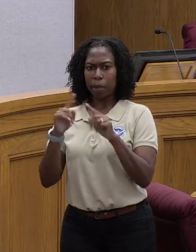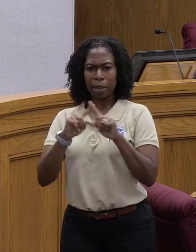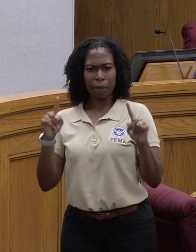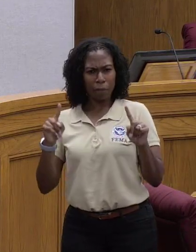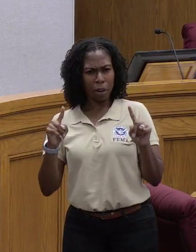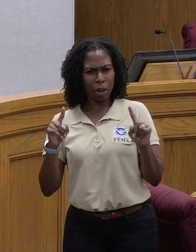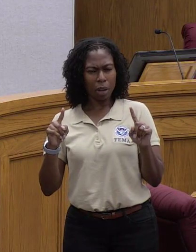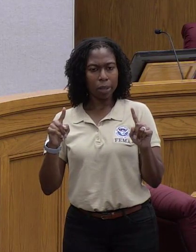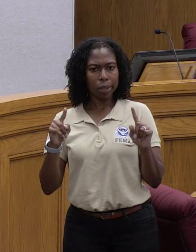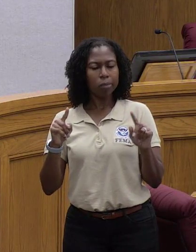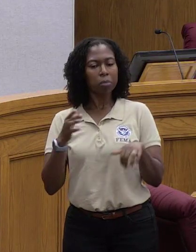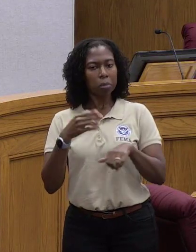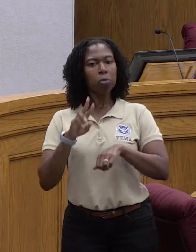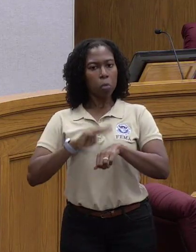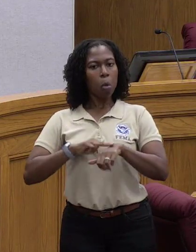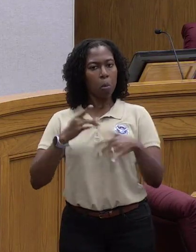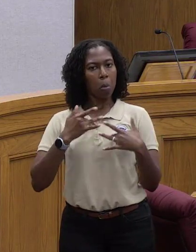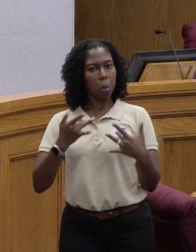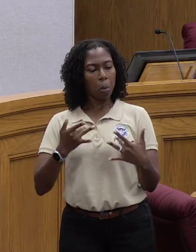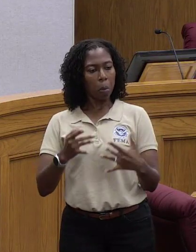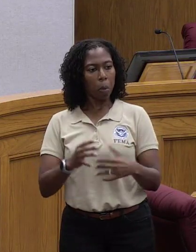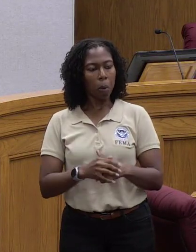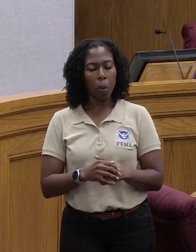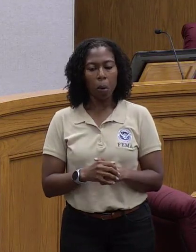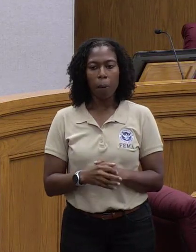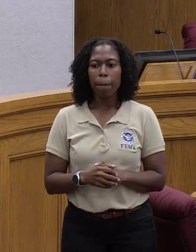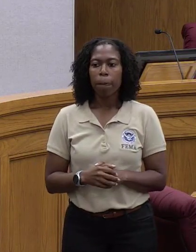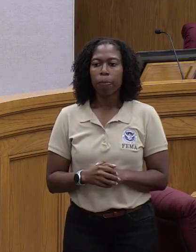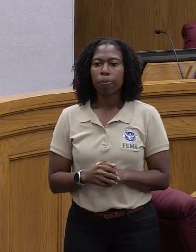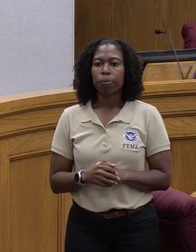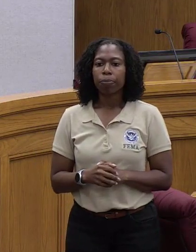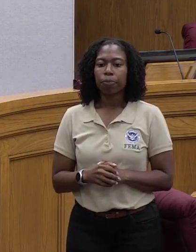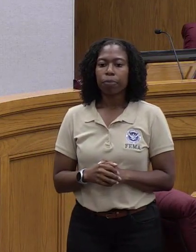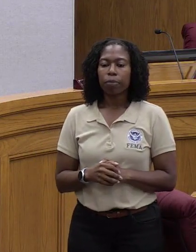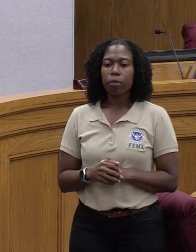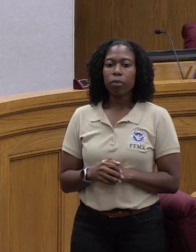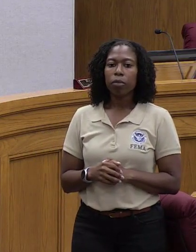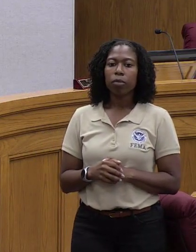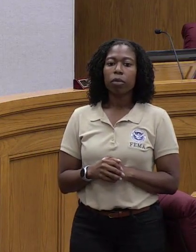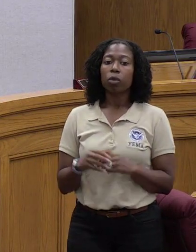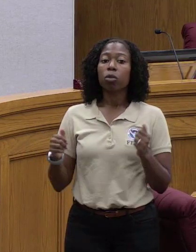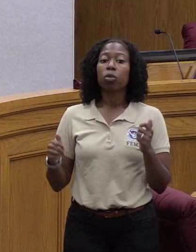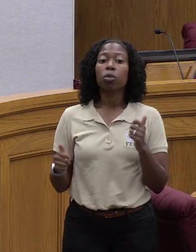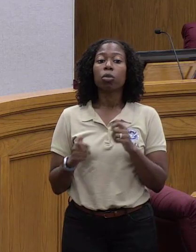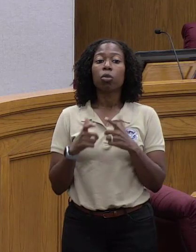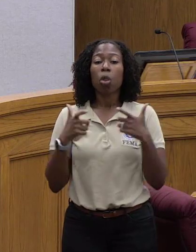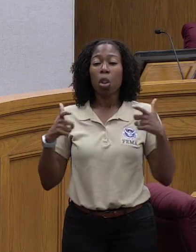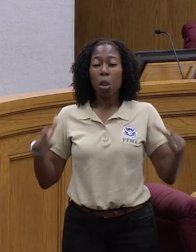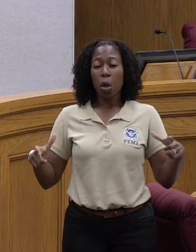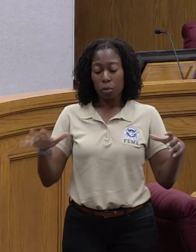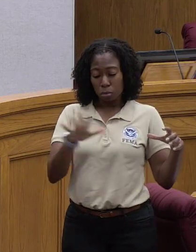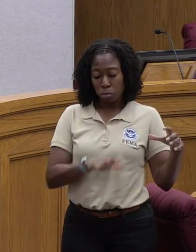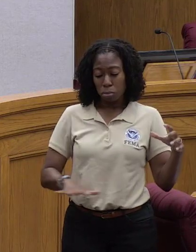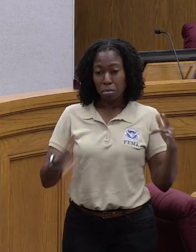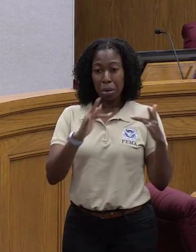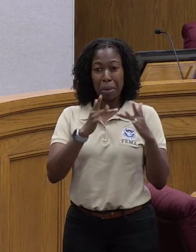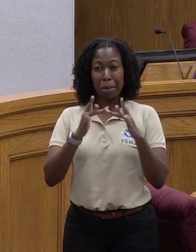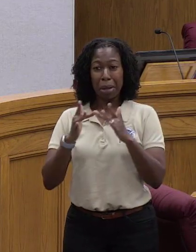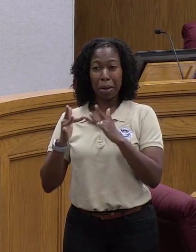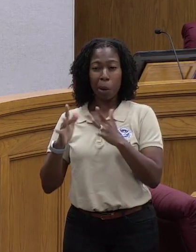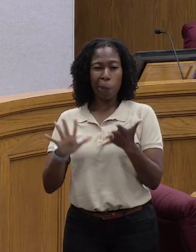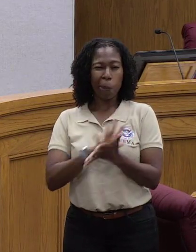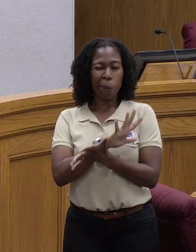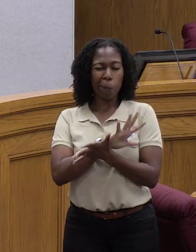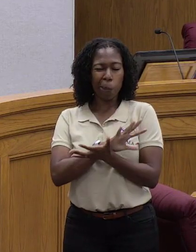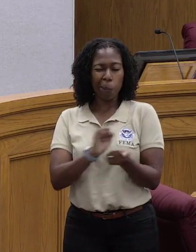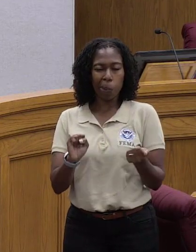Additionally, we have surveyed our footprint, and as I shared last week, large portions of our network have been completely destroyed. In